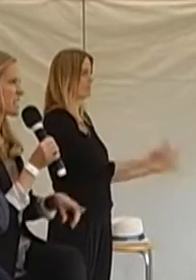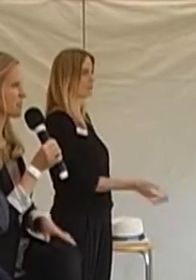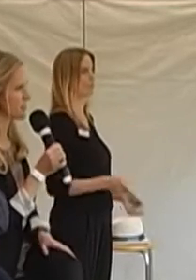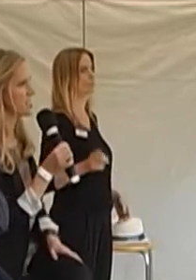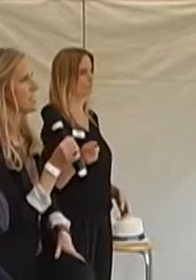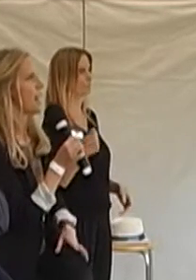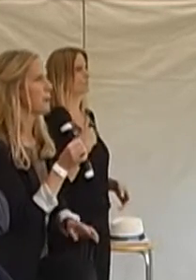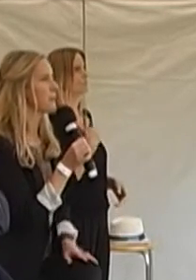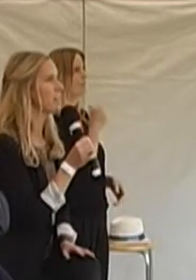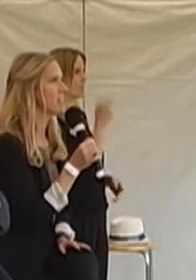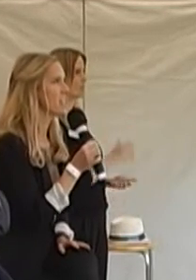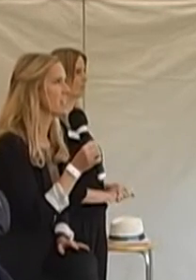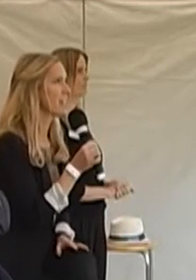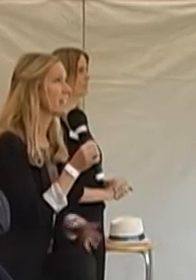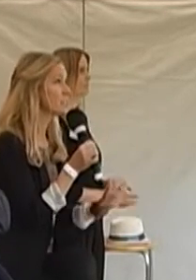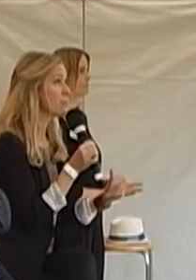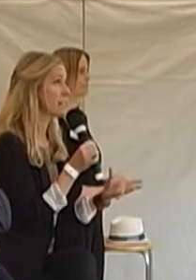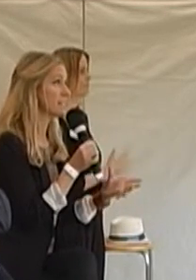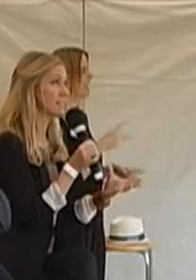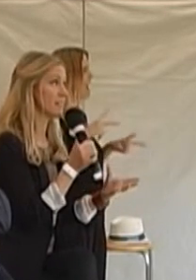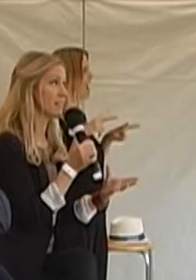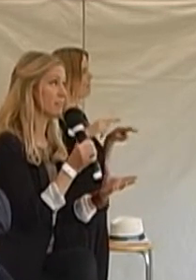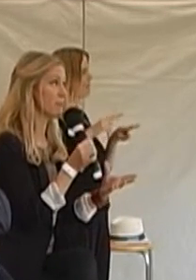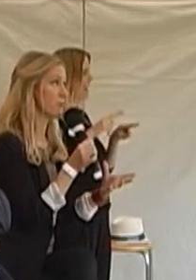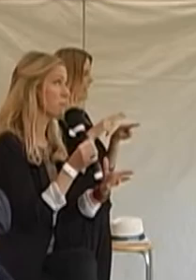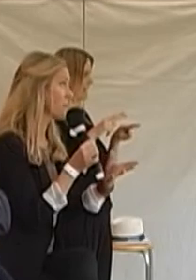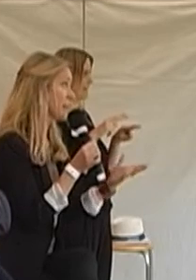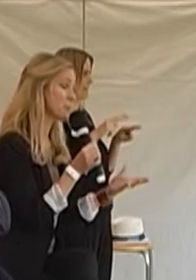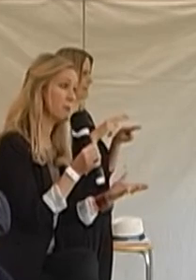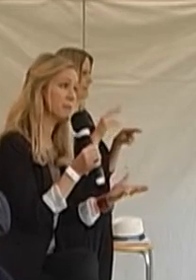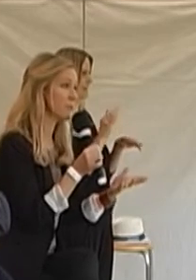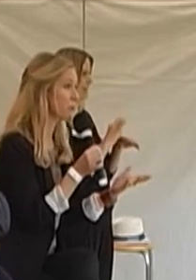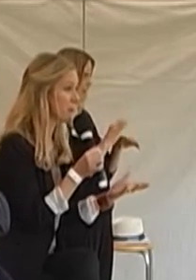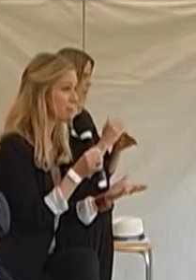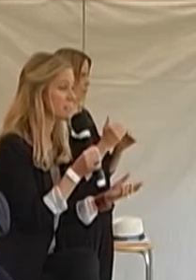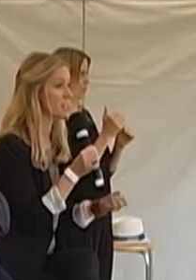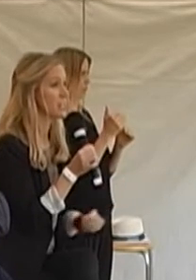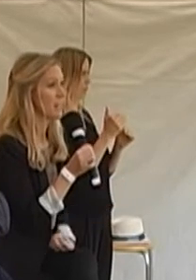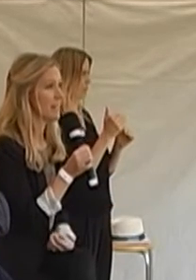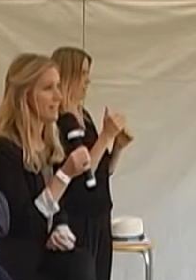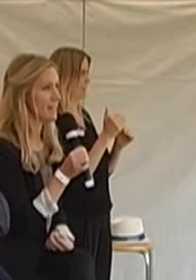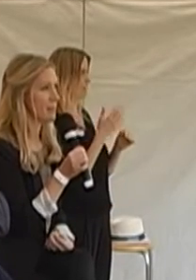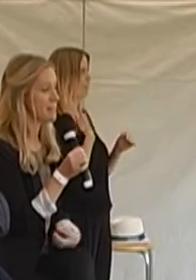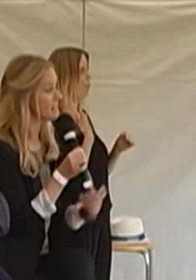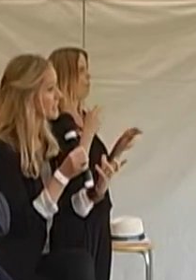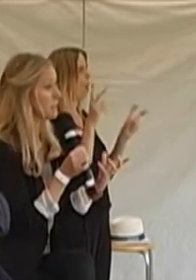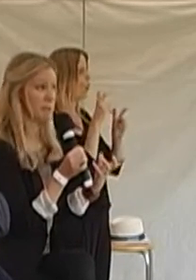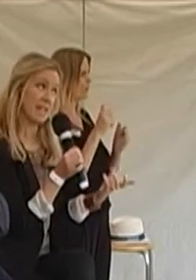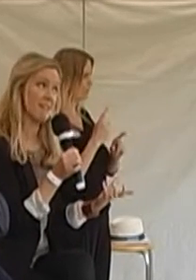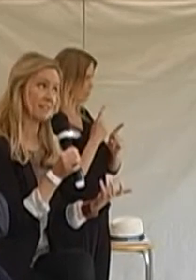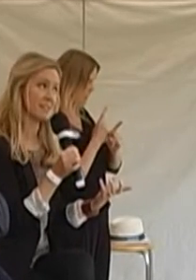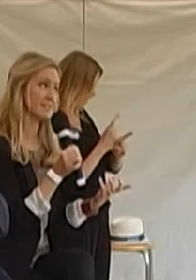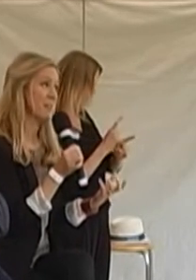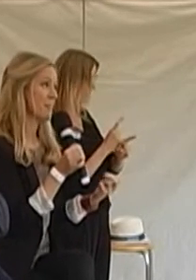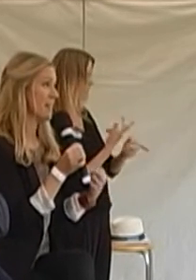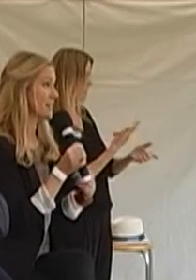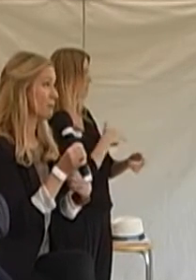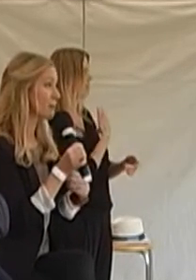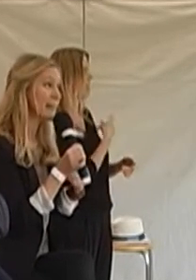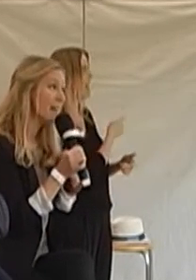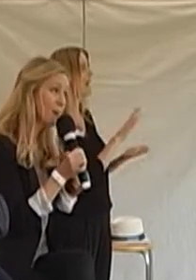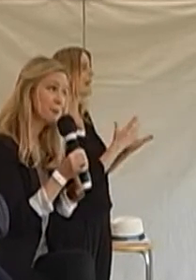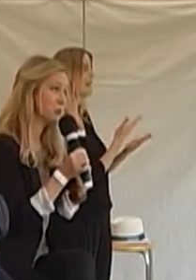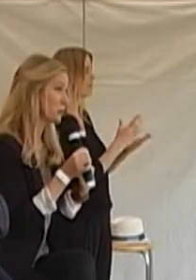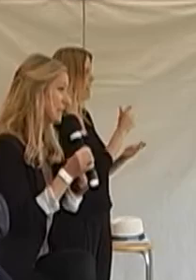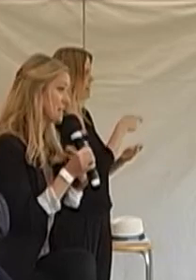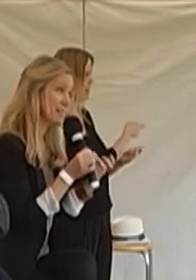101 deaths per 1,000 people. Yeah. Or how do you continue the same thing? How do you find it? Does the answer of it, does it limit you somehow? Or maybe this is part of the oblivion? I'll go cancer first. The cancer rate is, from my experience and from my research, Danes are libertarians. They